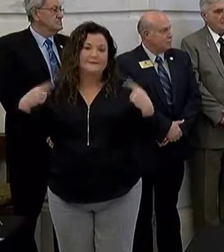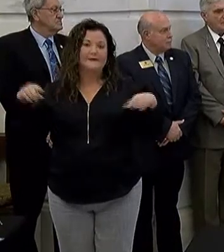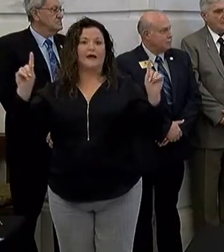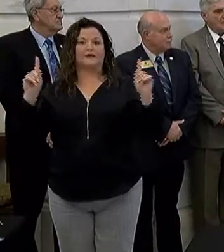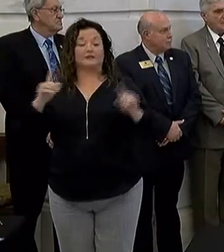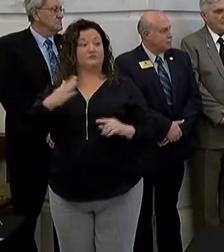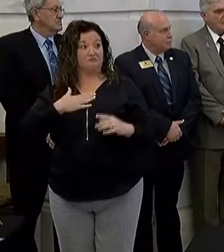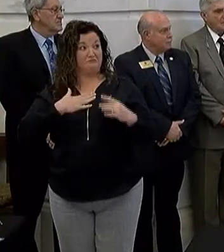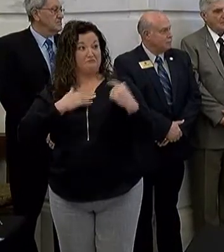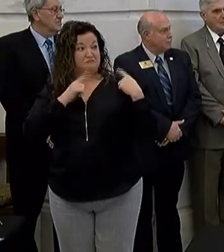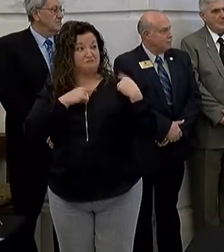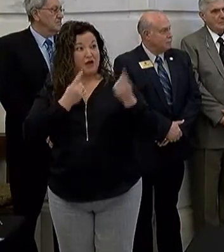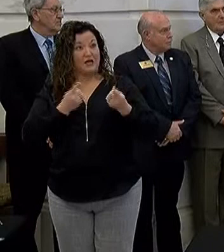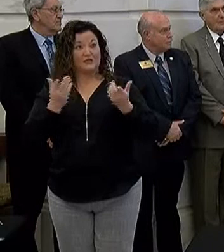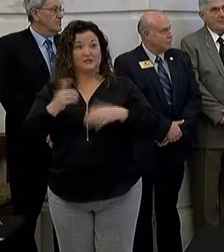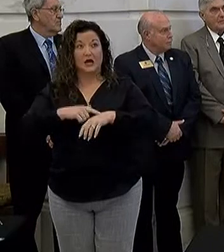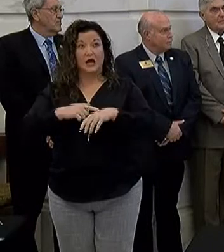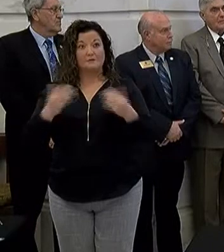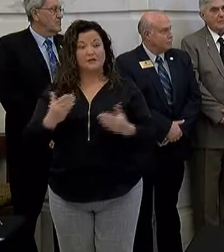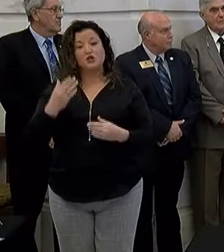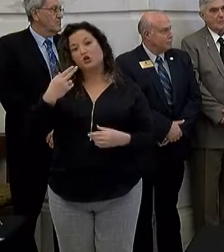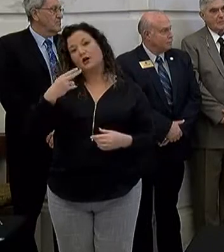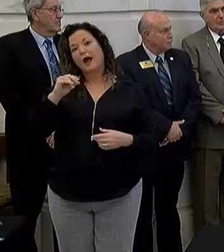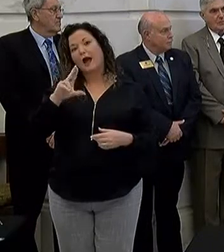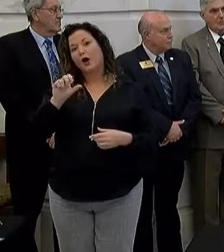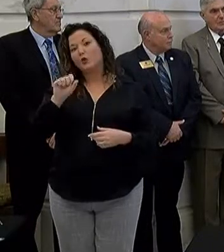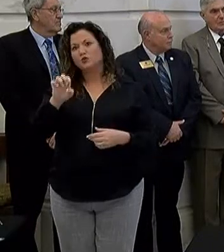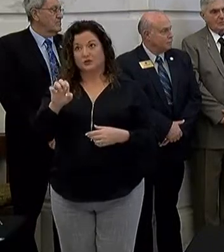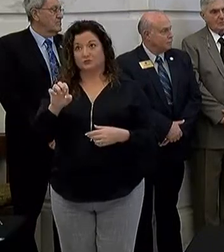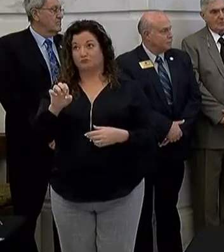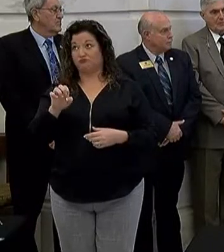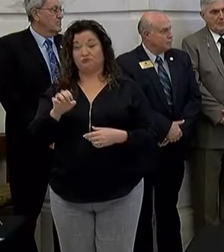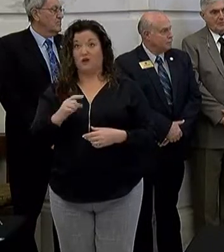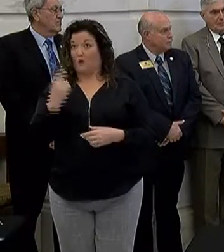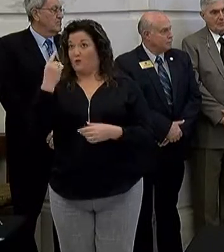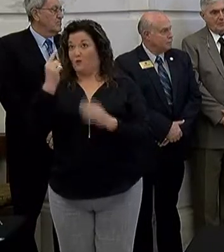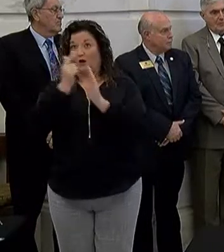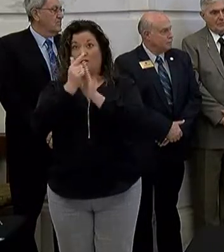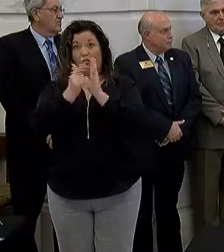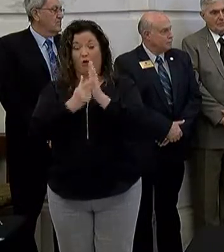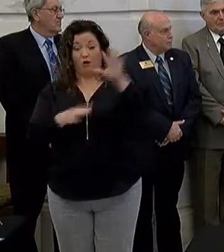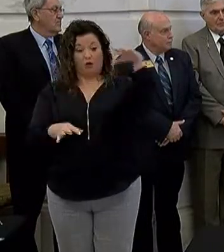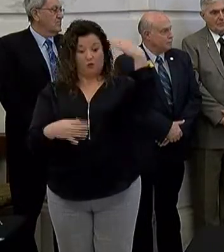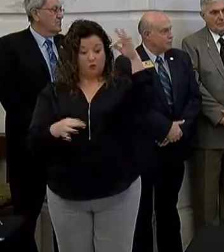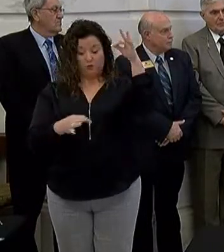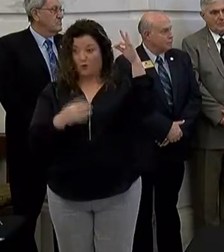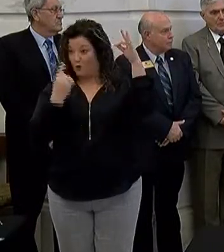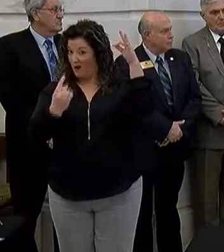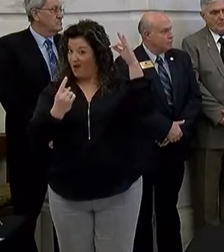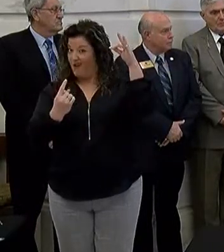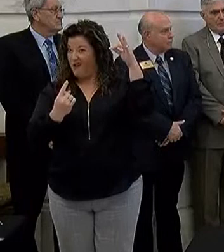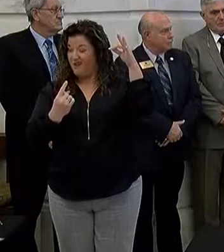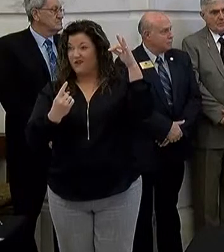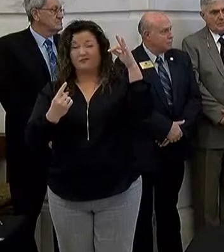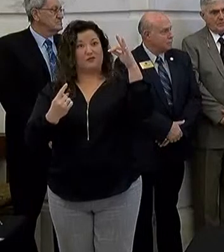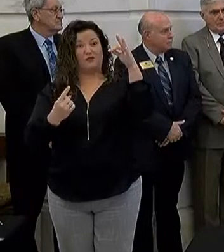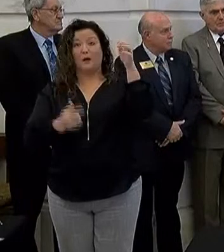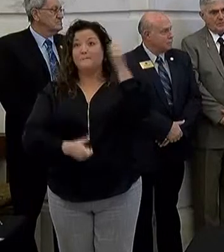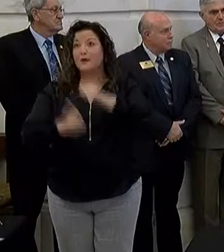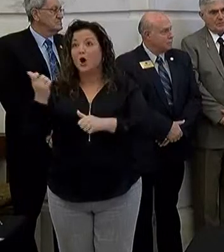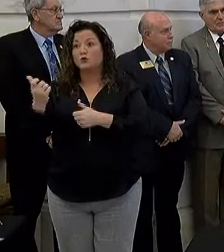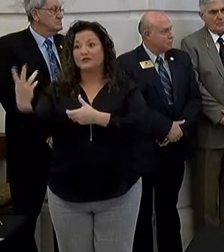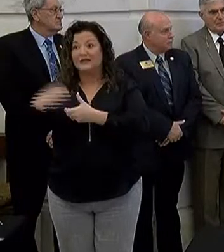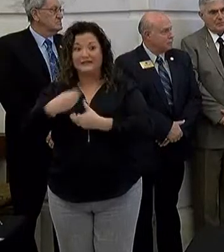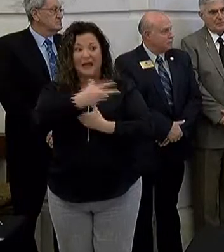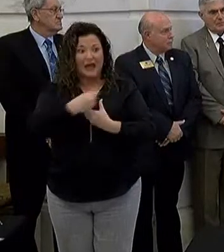my time here in the House, I'm not sure that there's been a piece of legislation that has been more engaging